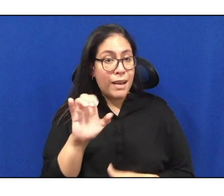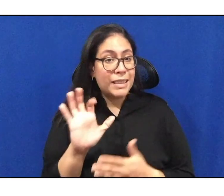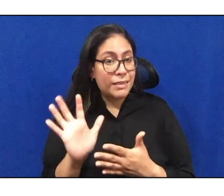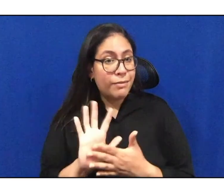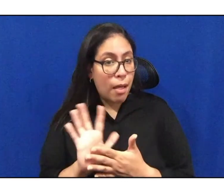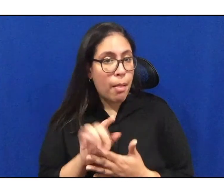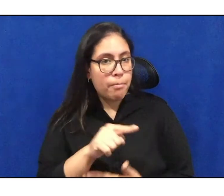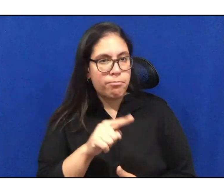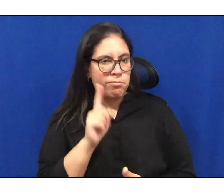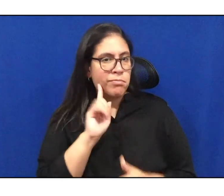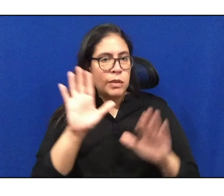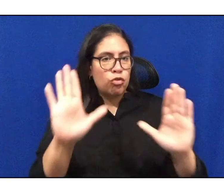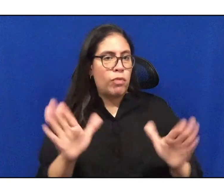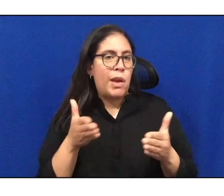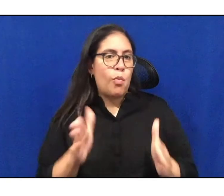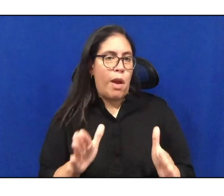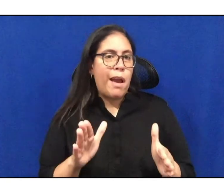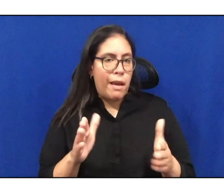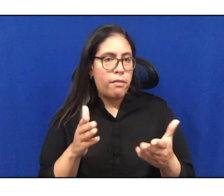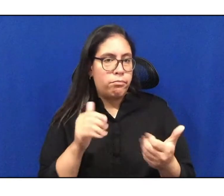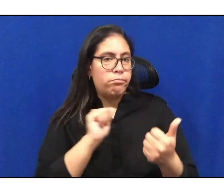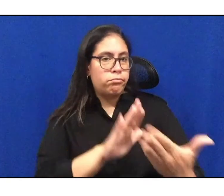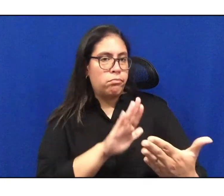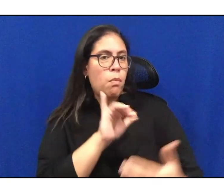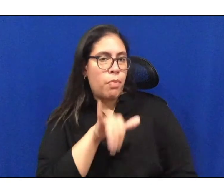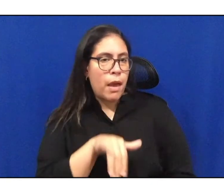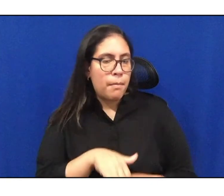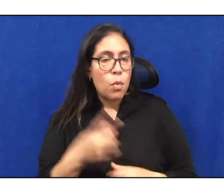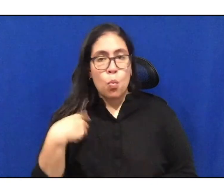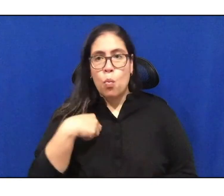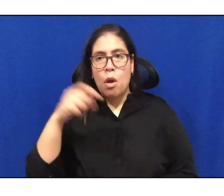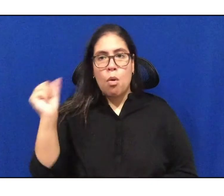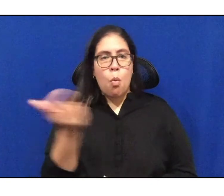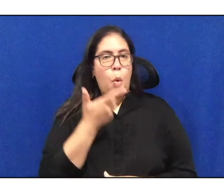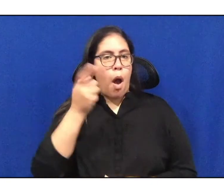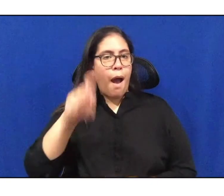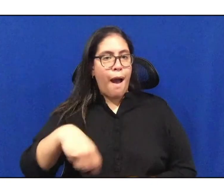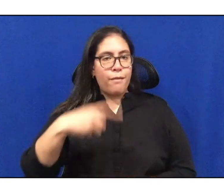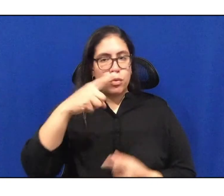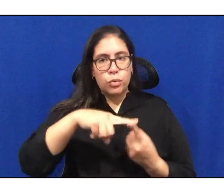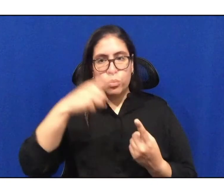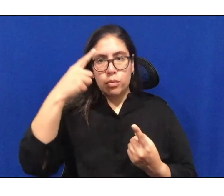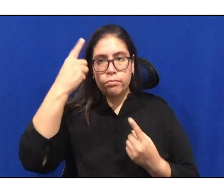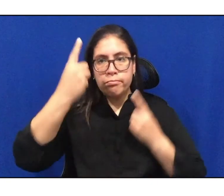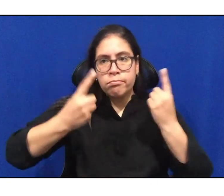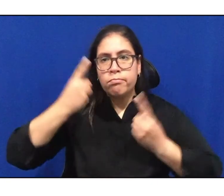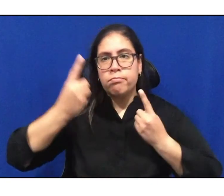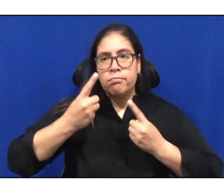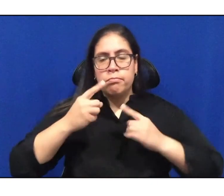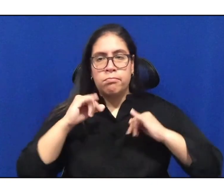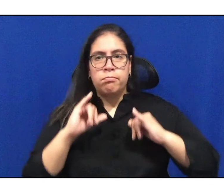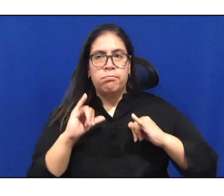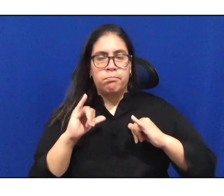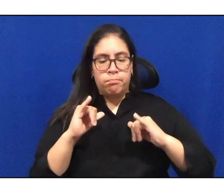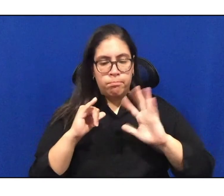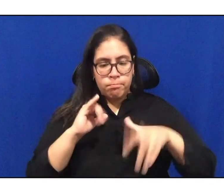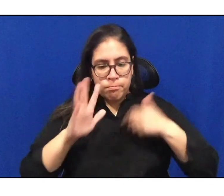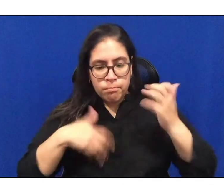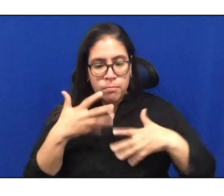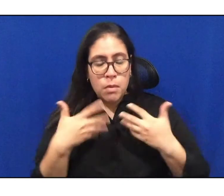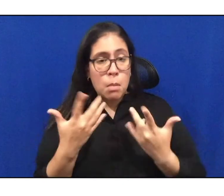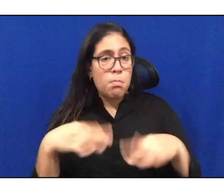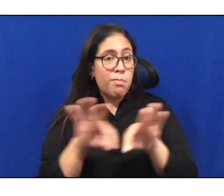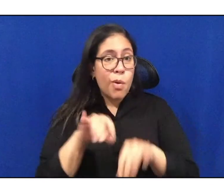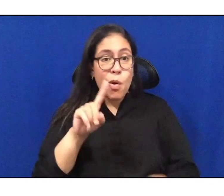think we all have to grapple with that, but I think it's an important question, and I think it's not one that we can take